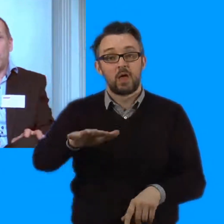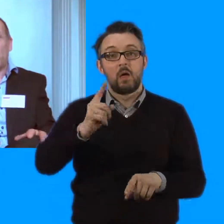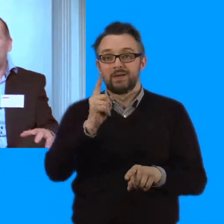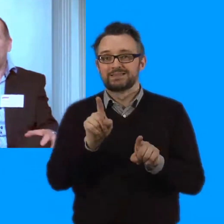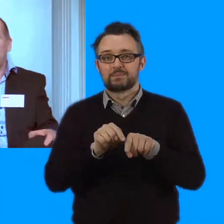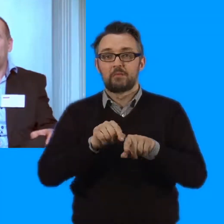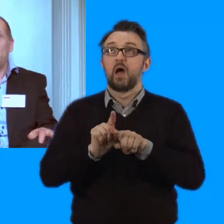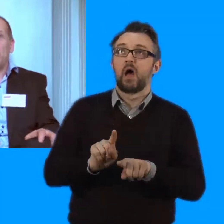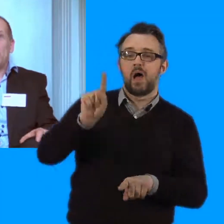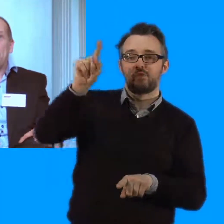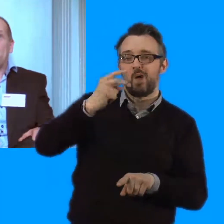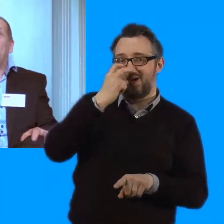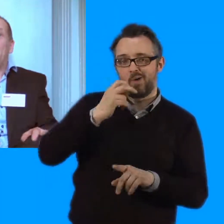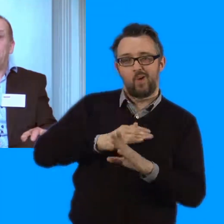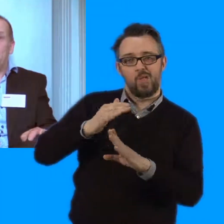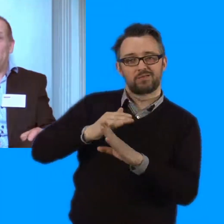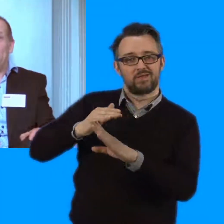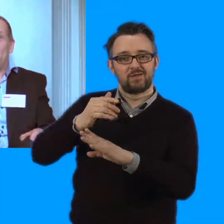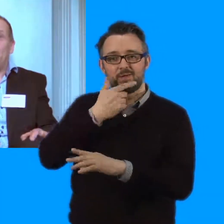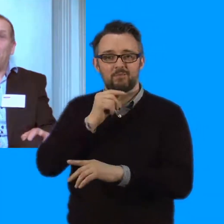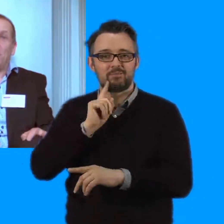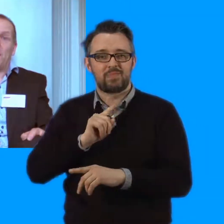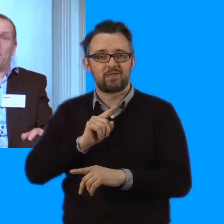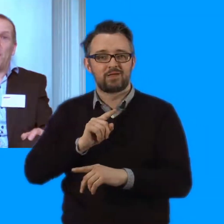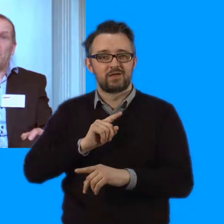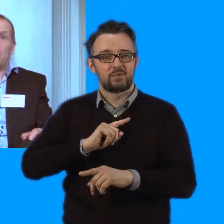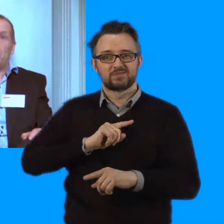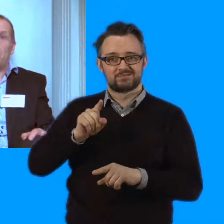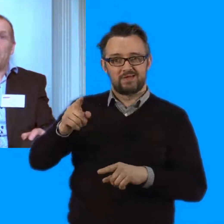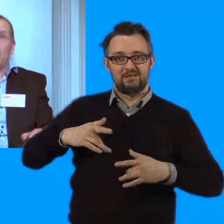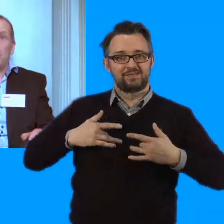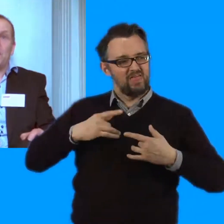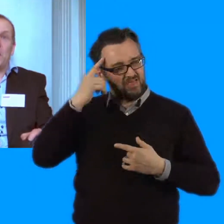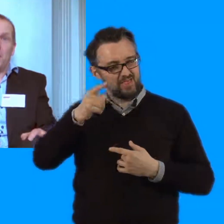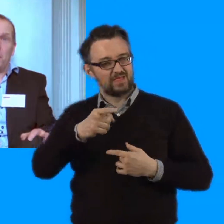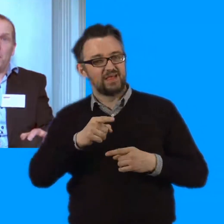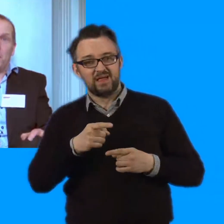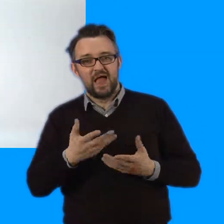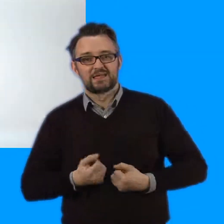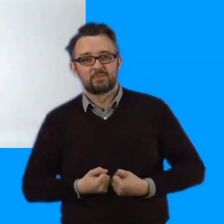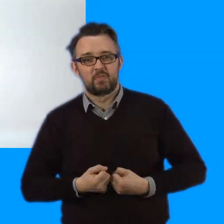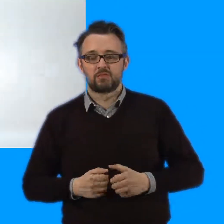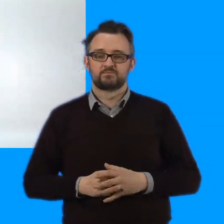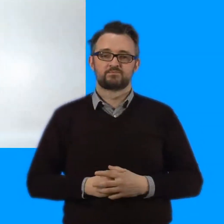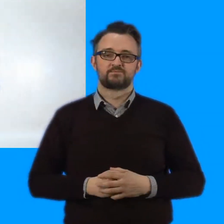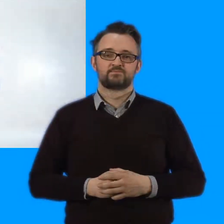up the generations to those from a previous generation who maybe think some of that stuff is acceptable.